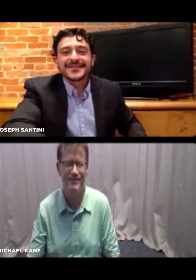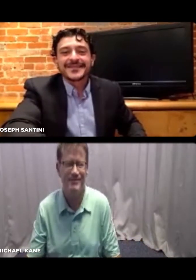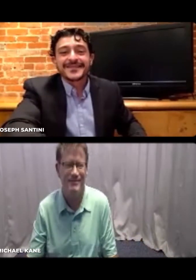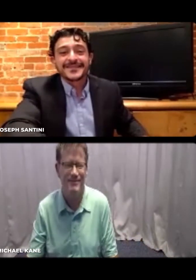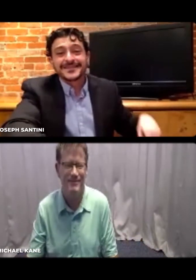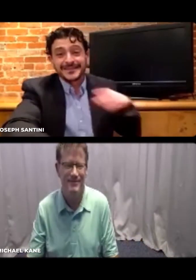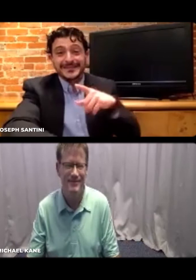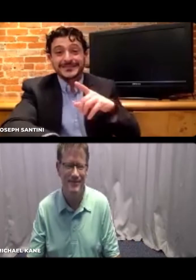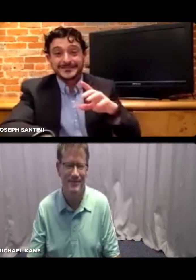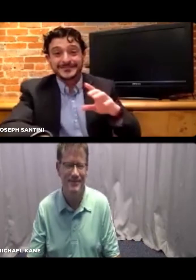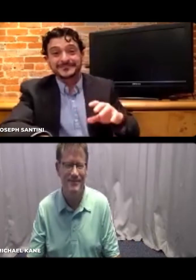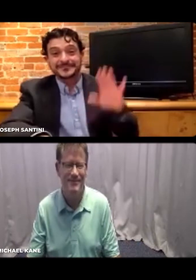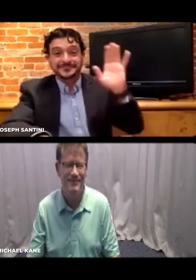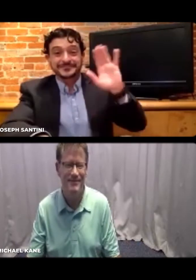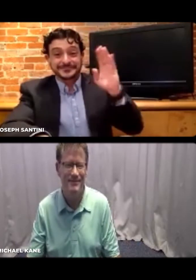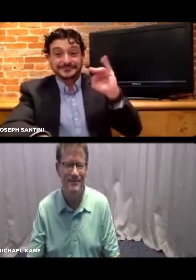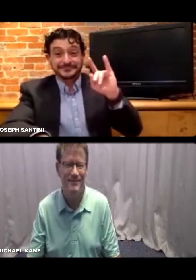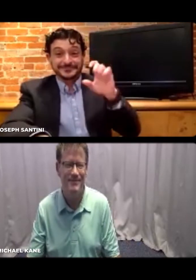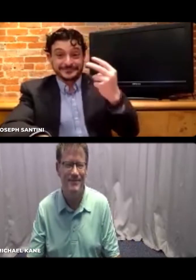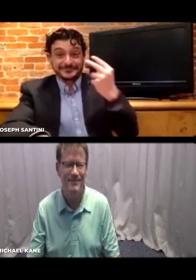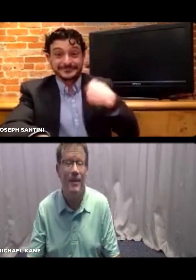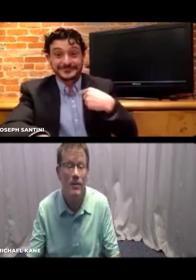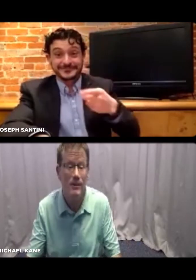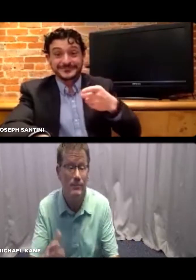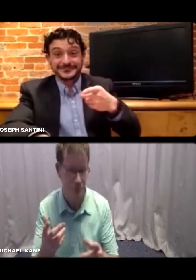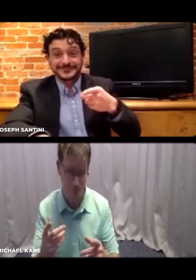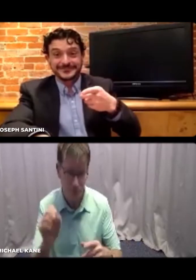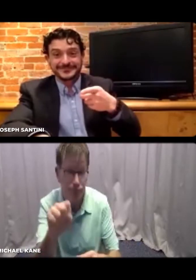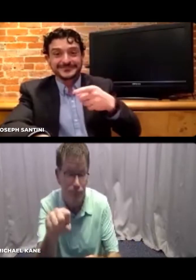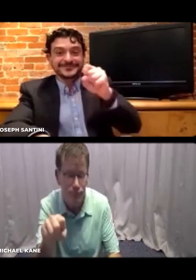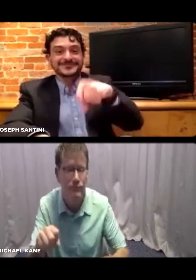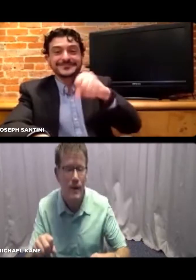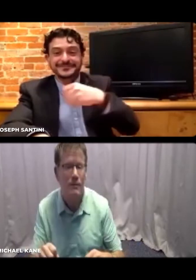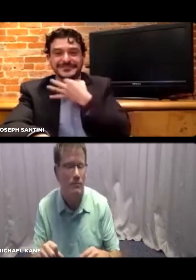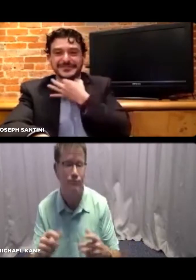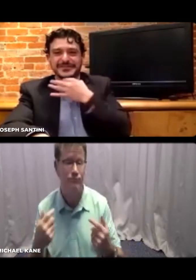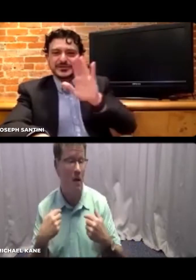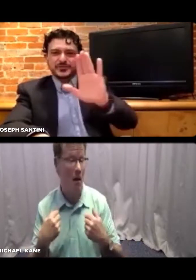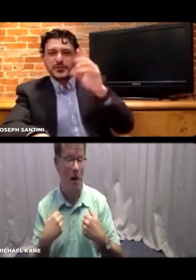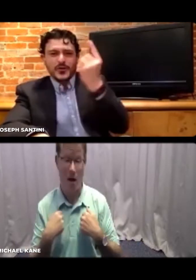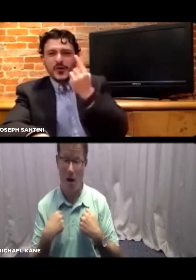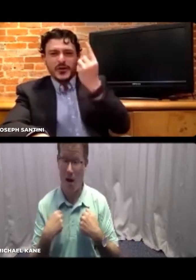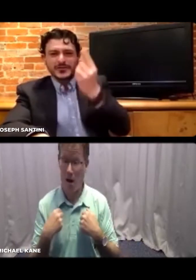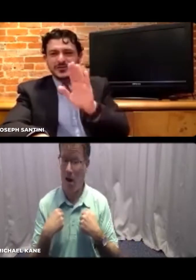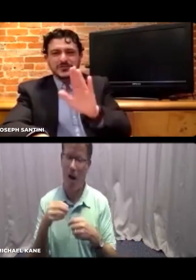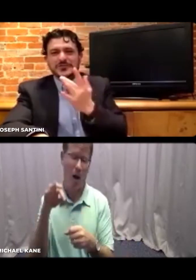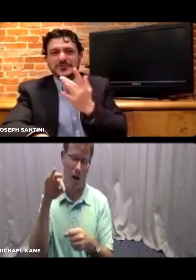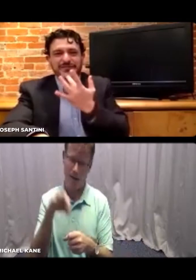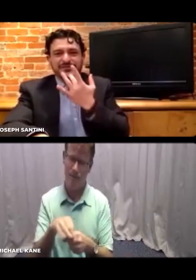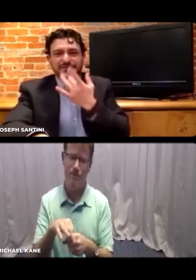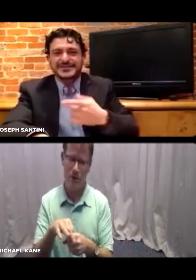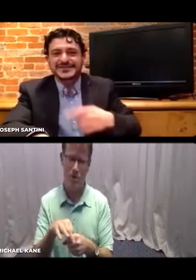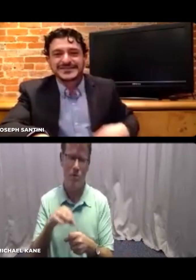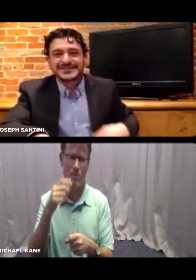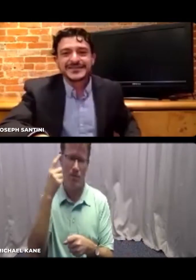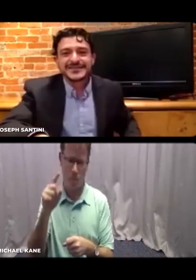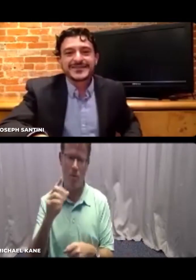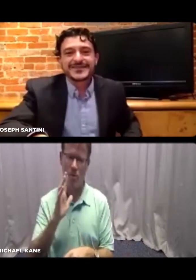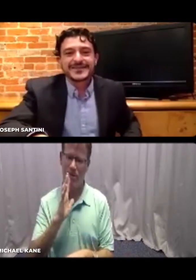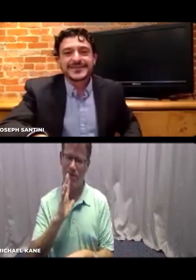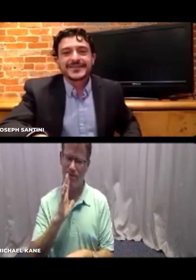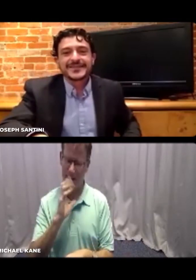Mike, can you see me? Oh, yes. Just curious what age range you like talking about.